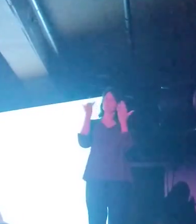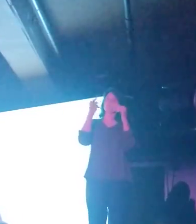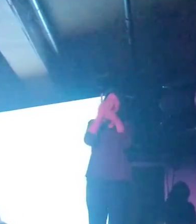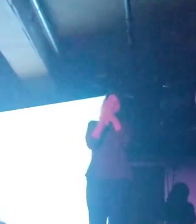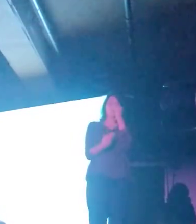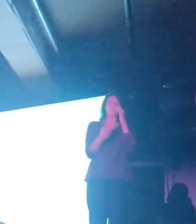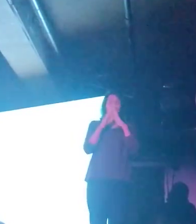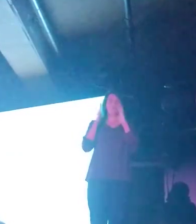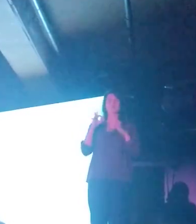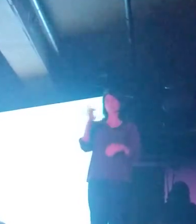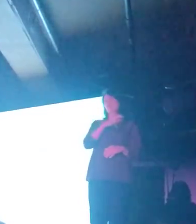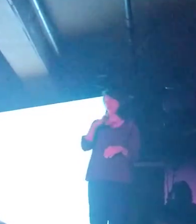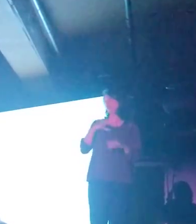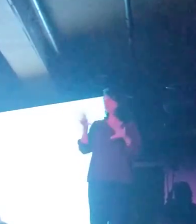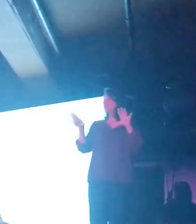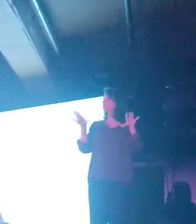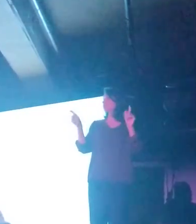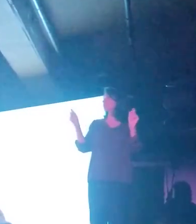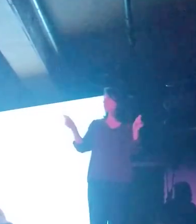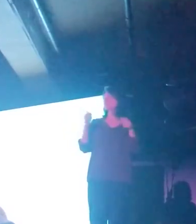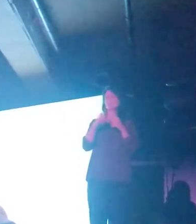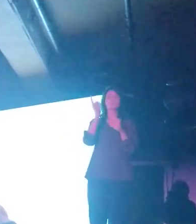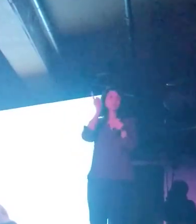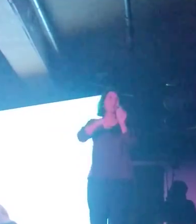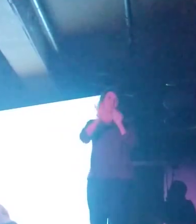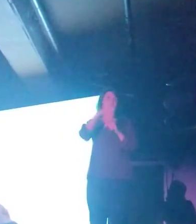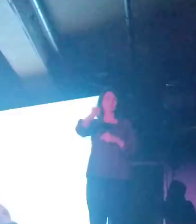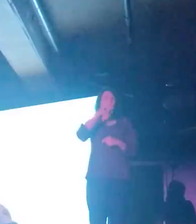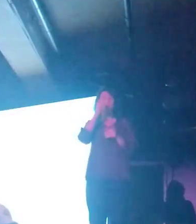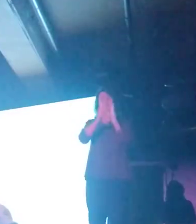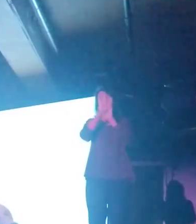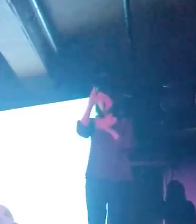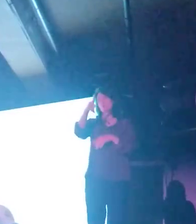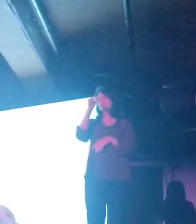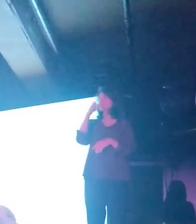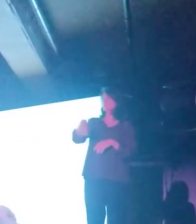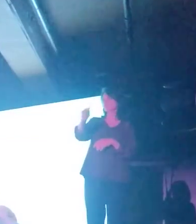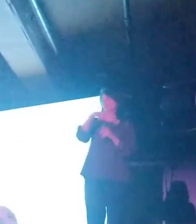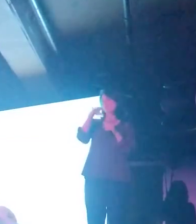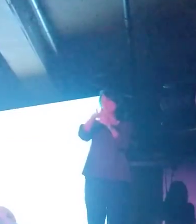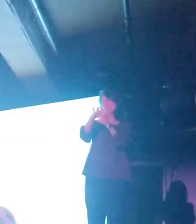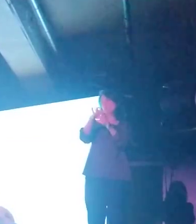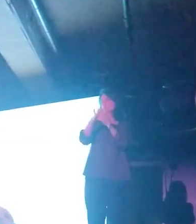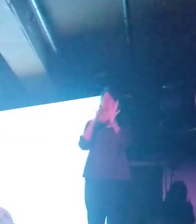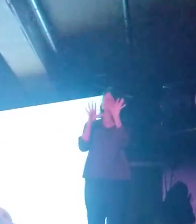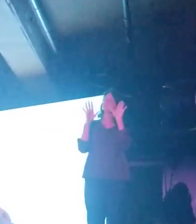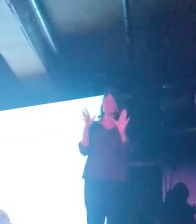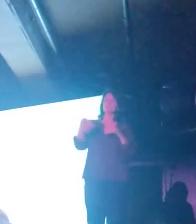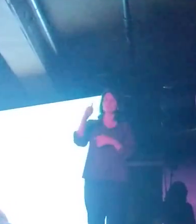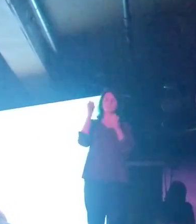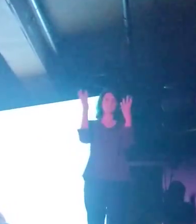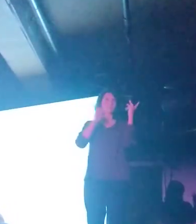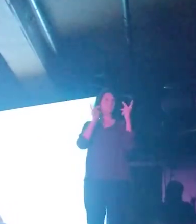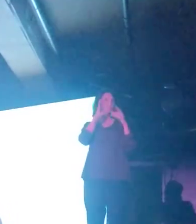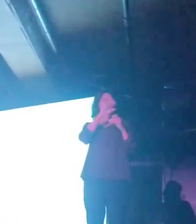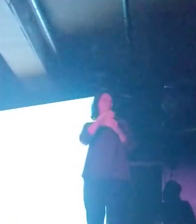of Congress. And we can't do that if people don't show up and vote. And it's been great that we've had so many people involved. So this new organization I started